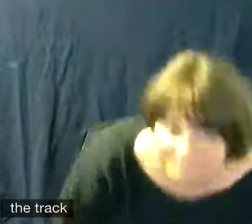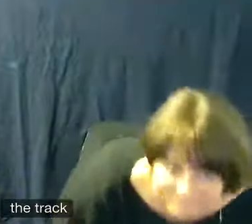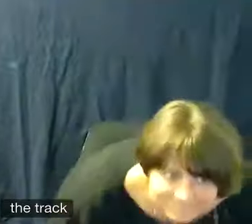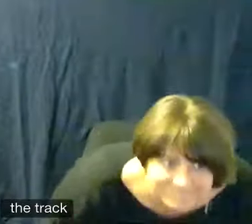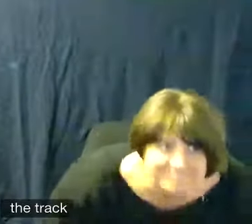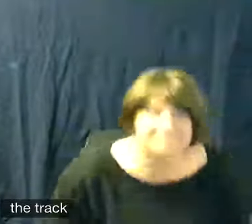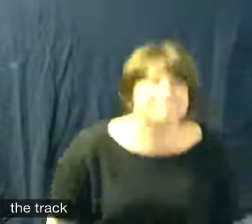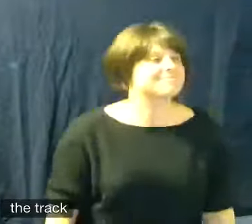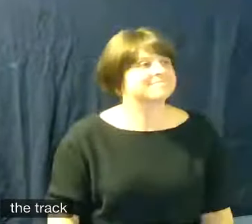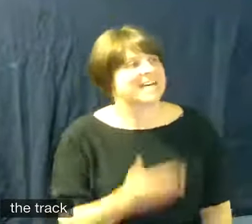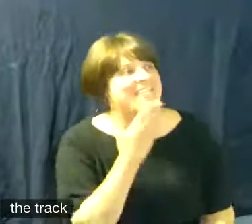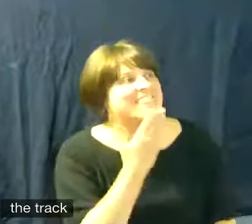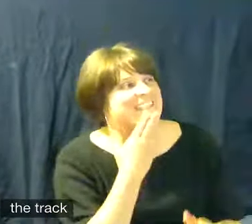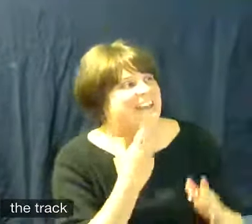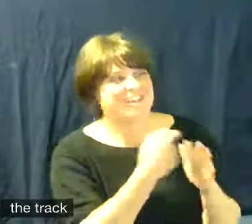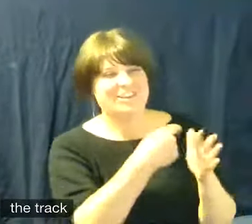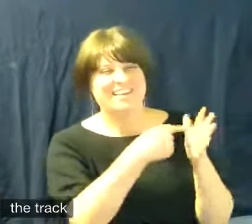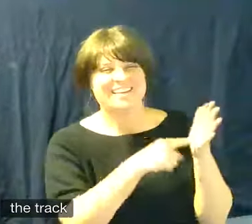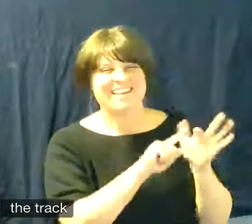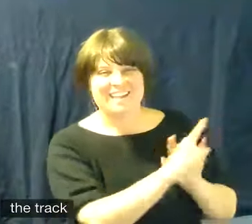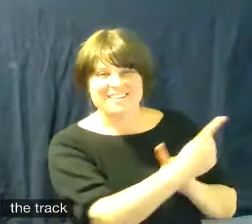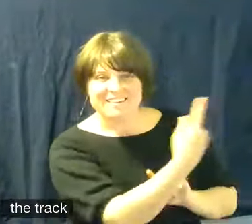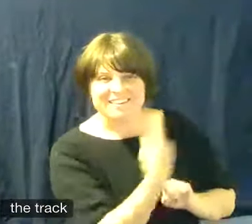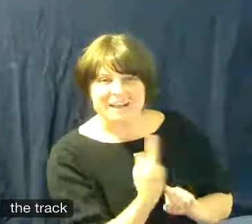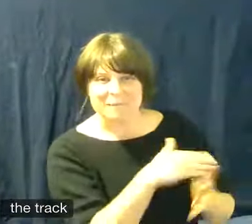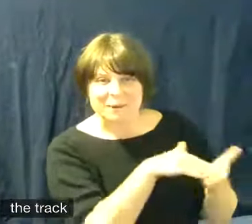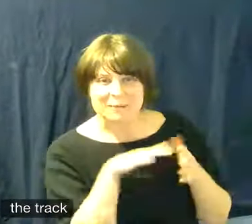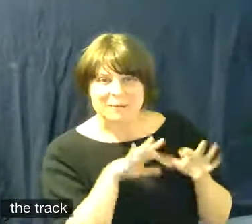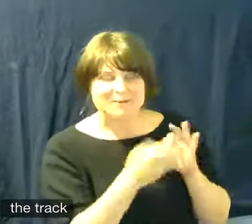Thank you, Kate, for stepping in. We appreciate that.